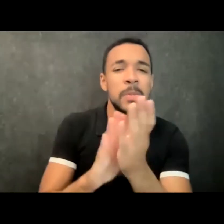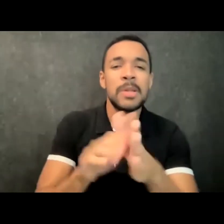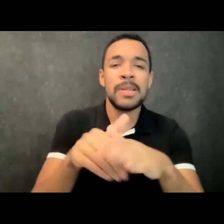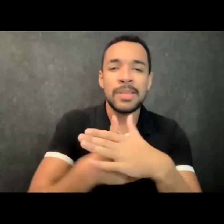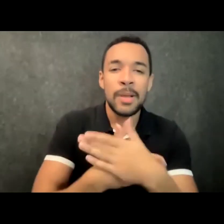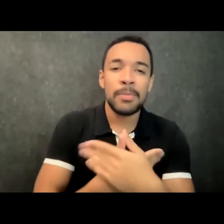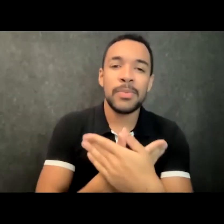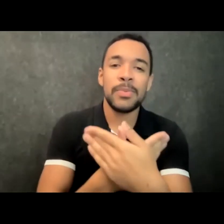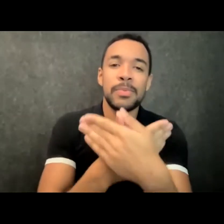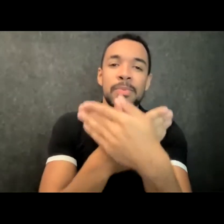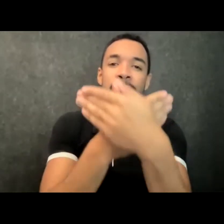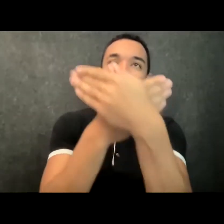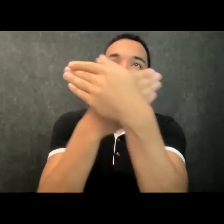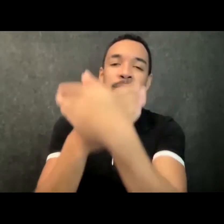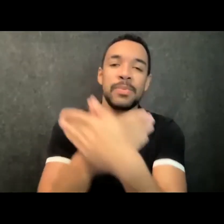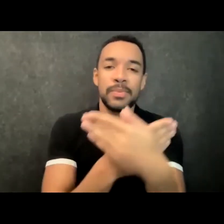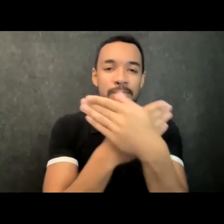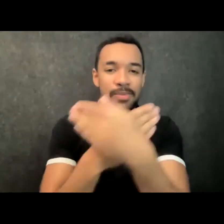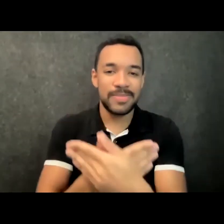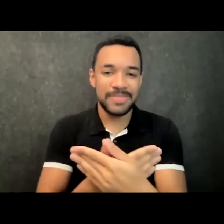Thank y'all.